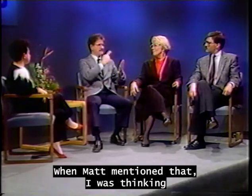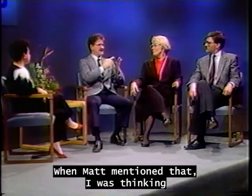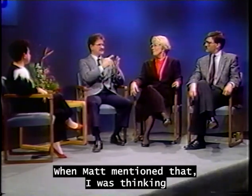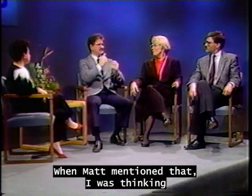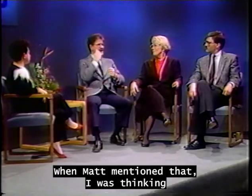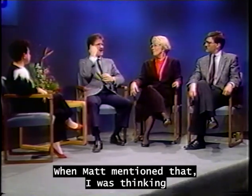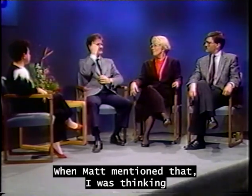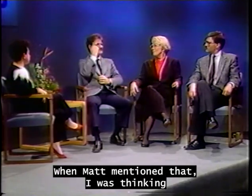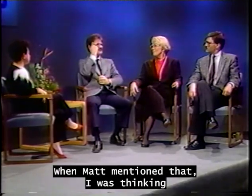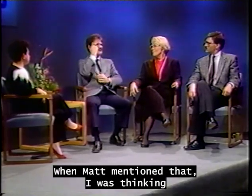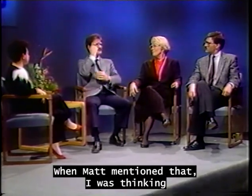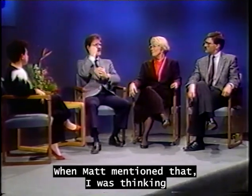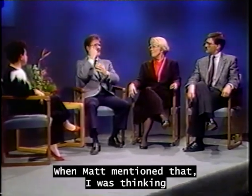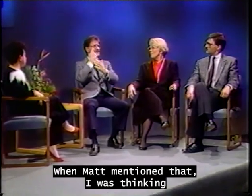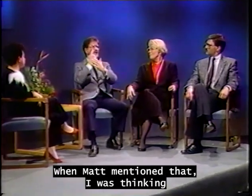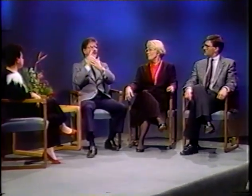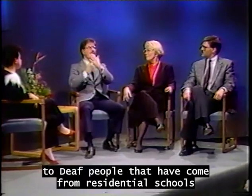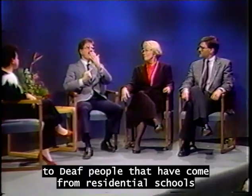When Matt mentioned that, I was thinking to